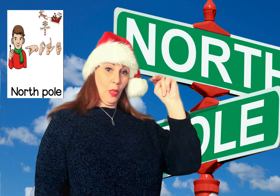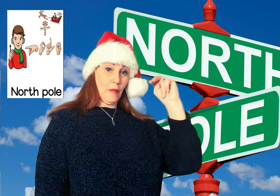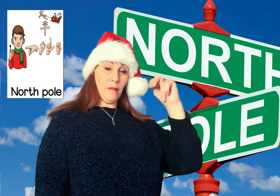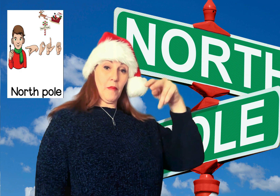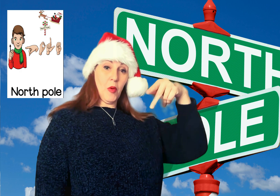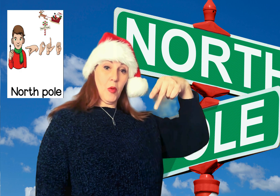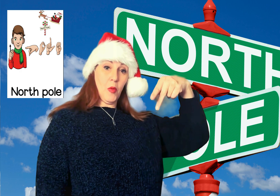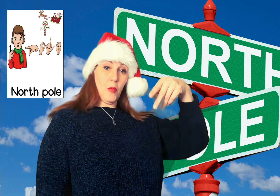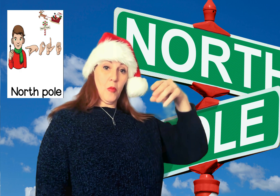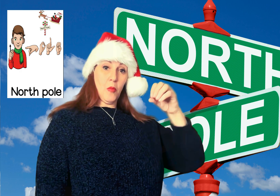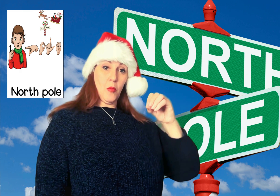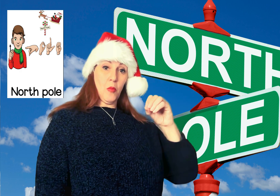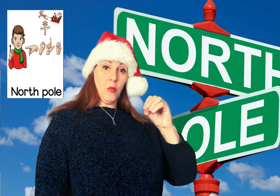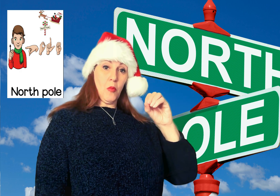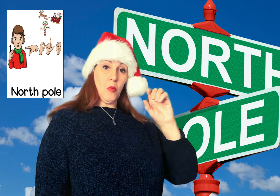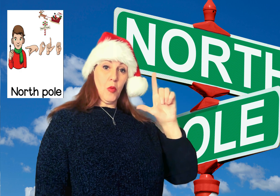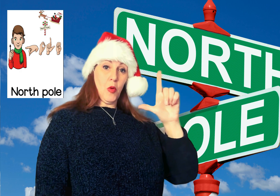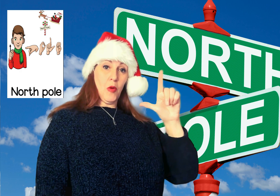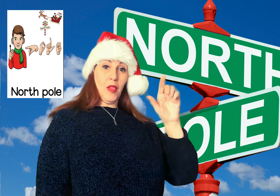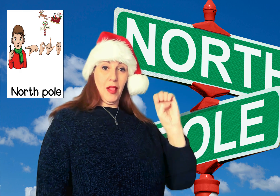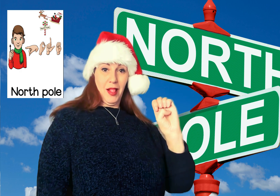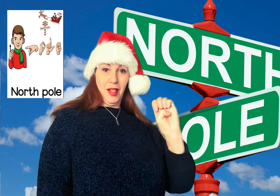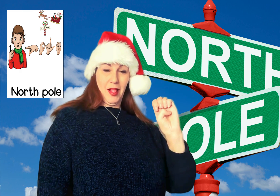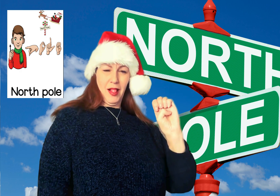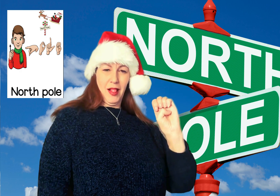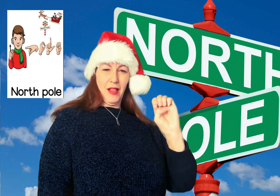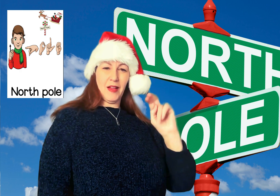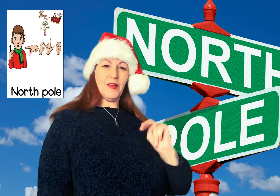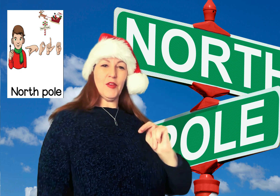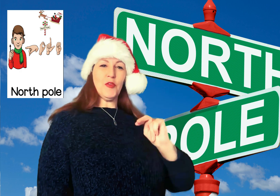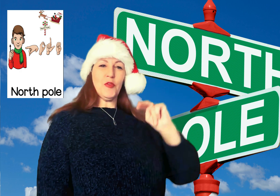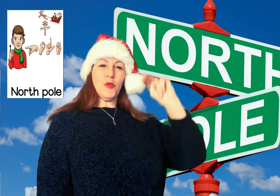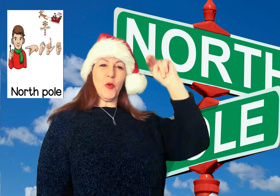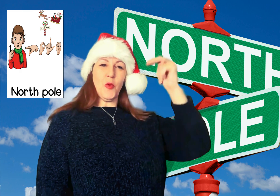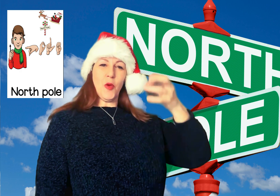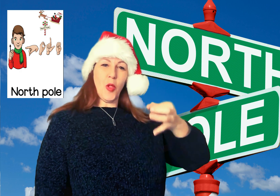North Pole.